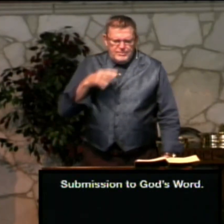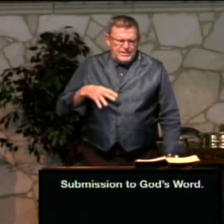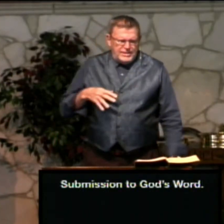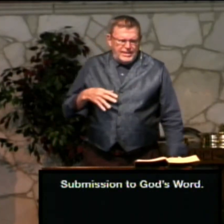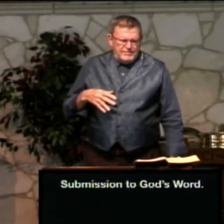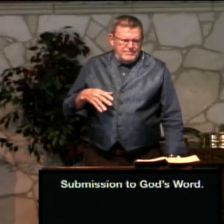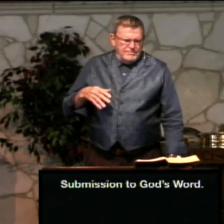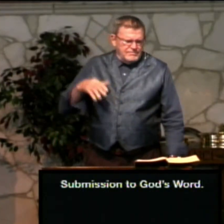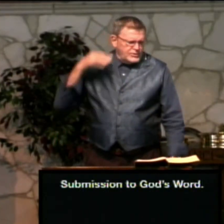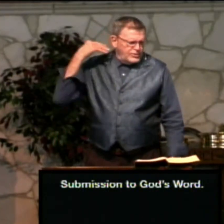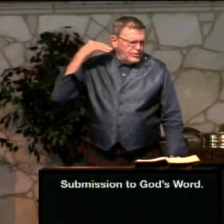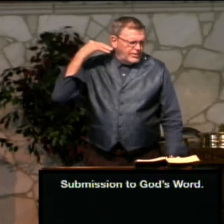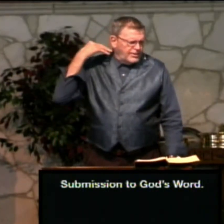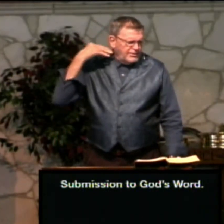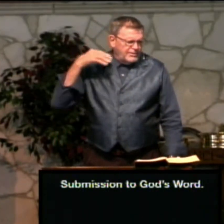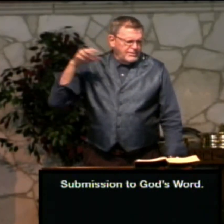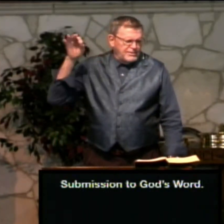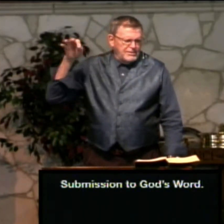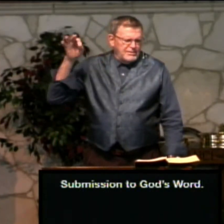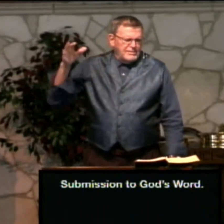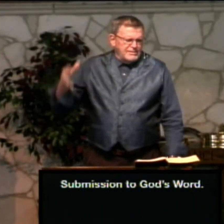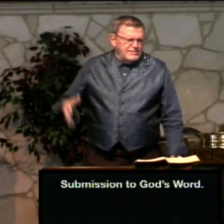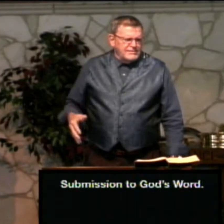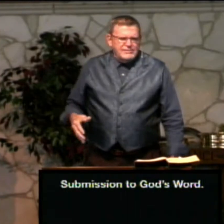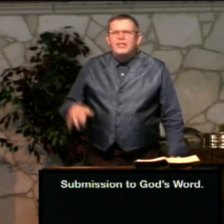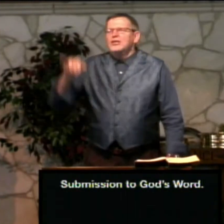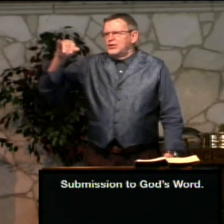what's that woman's name?